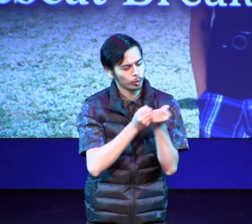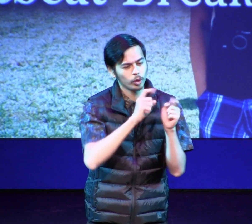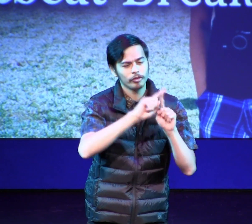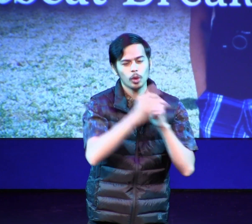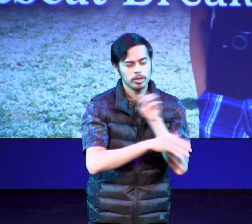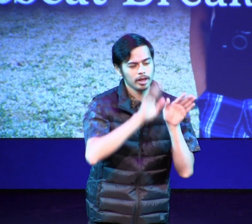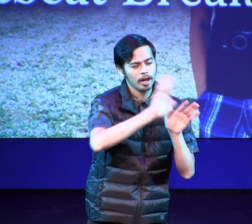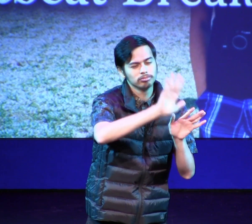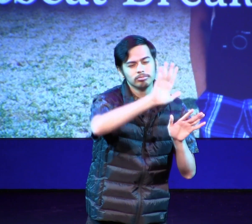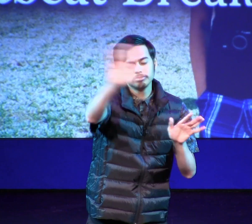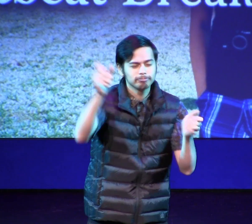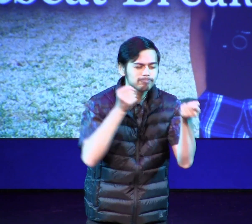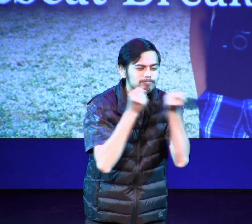able to empower each other.